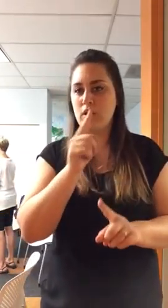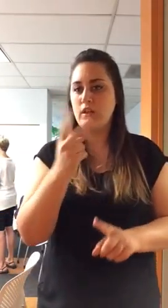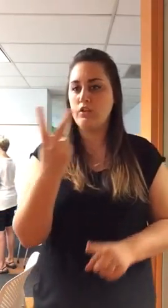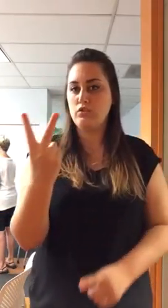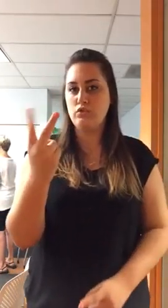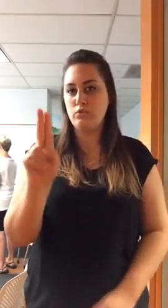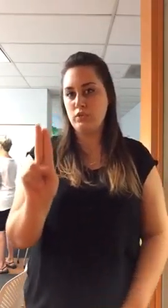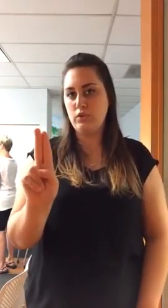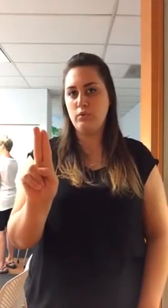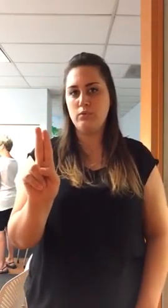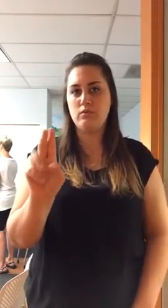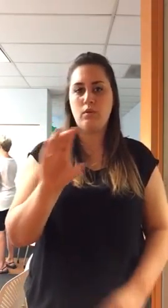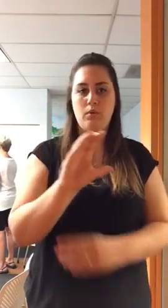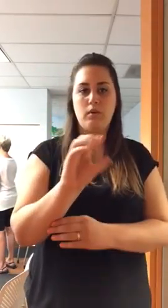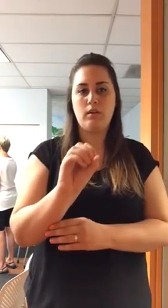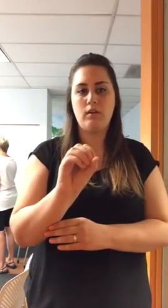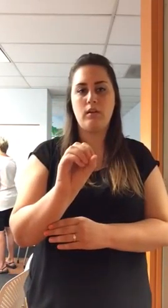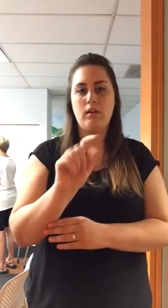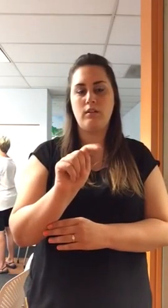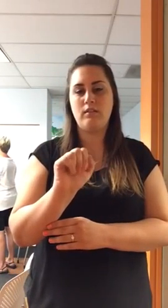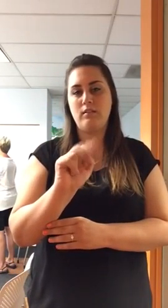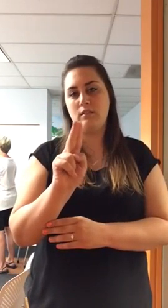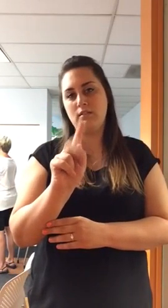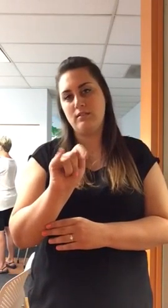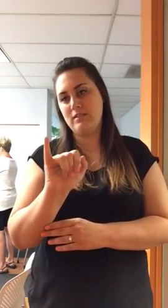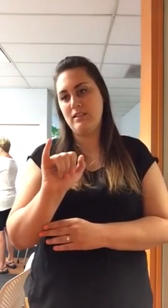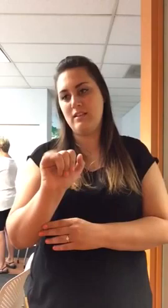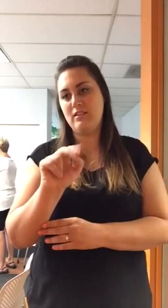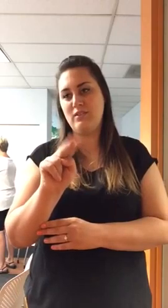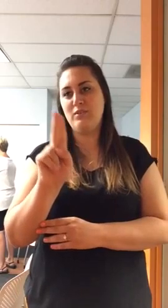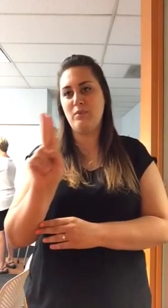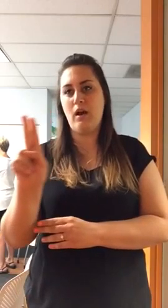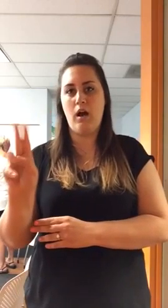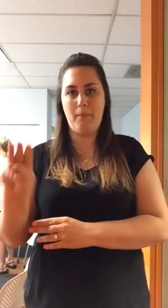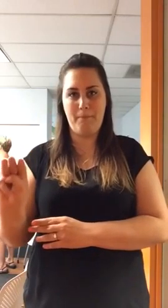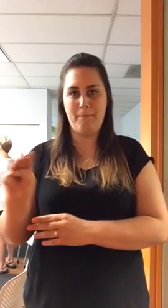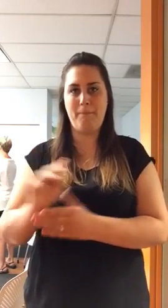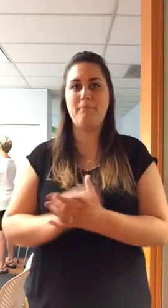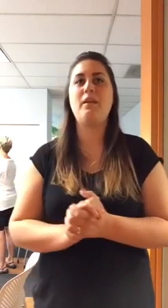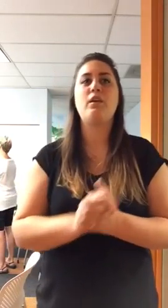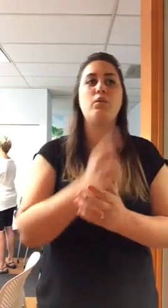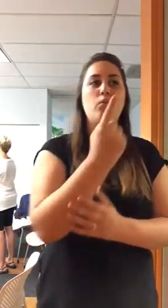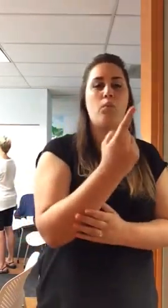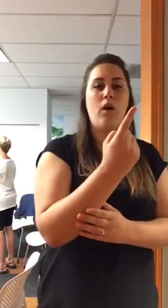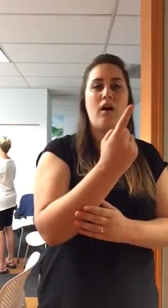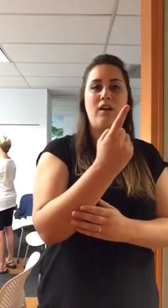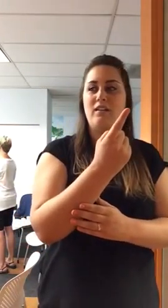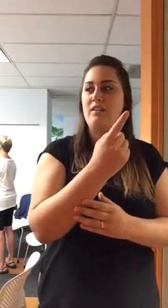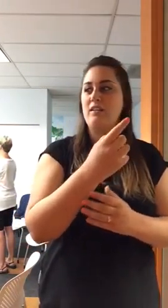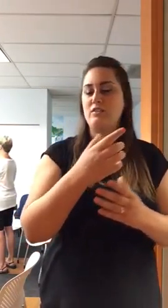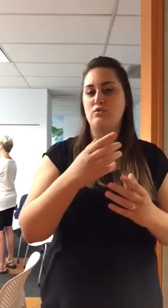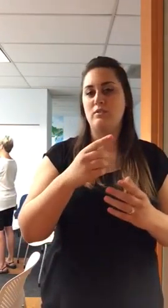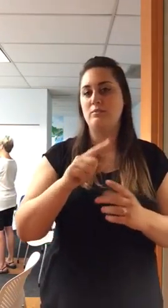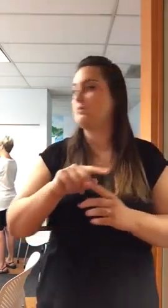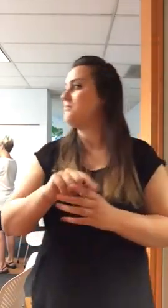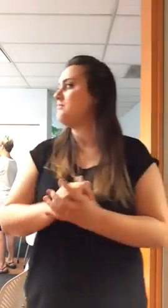know what a continuum is, it's something that shows things from one extreme to the other. In physics, you have,